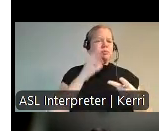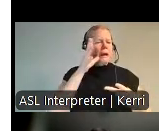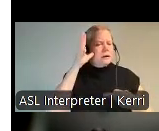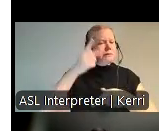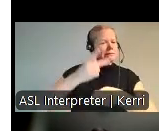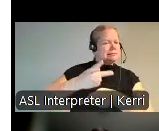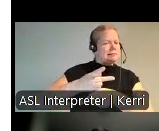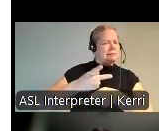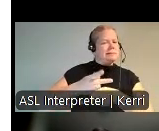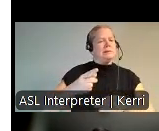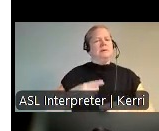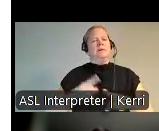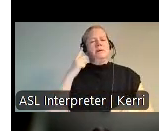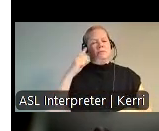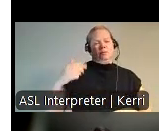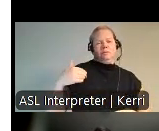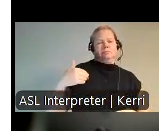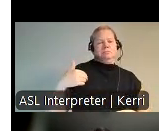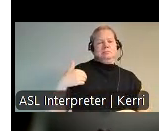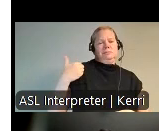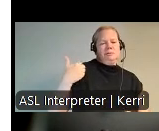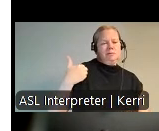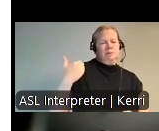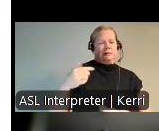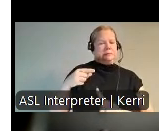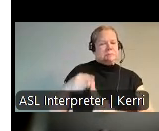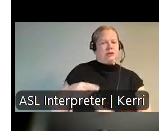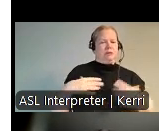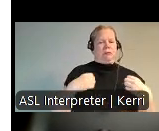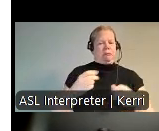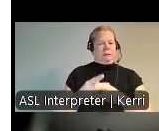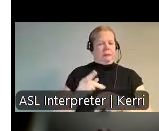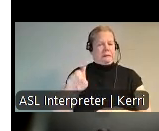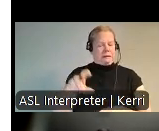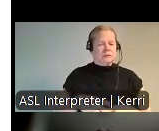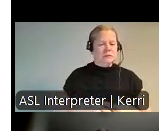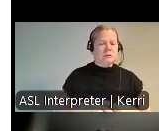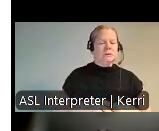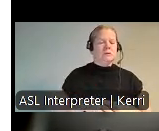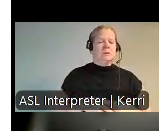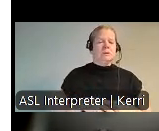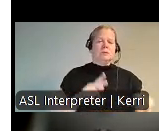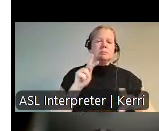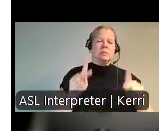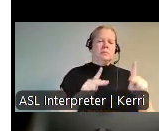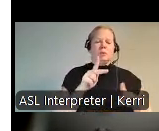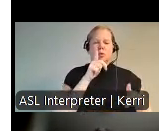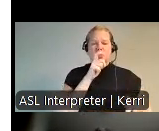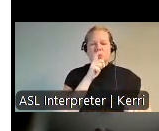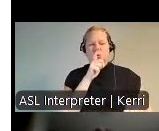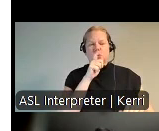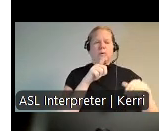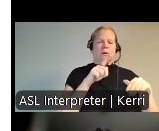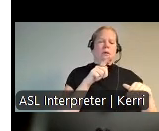children and youth with special health care needs, parents under 25, people identifying as